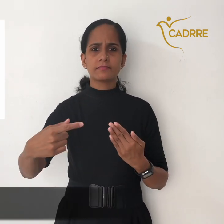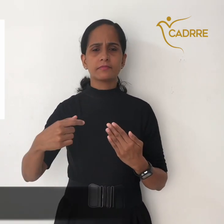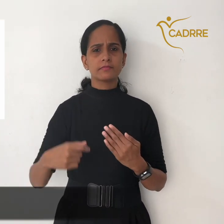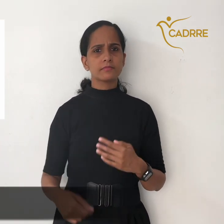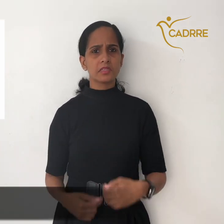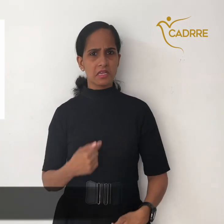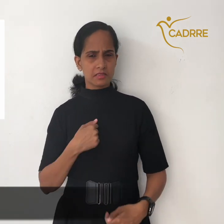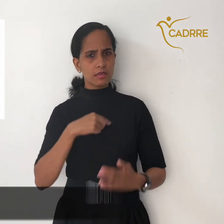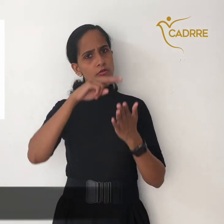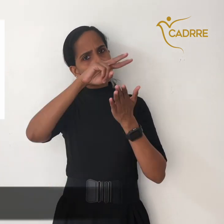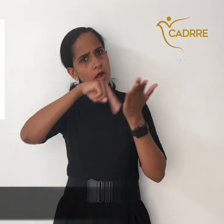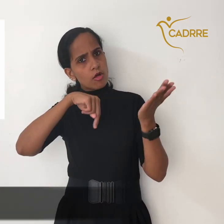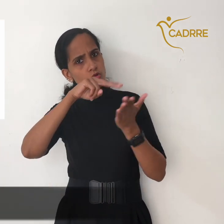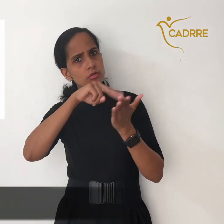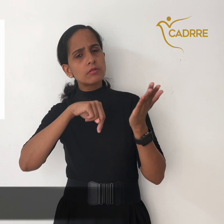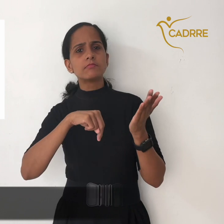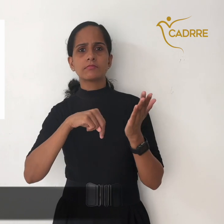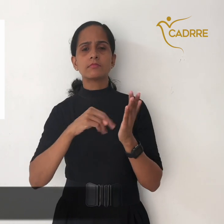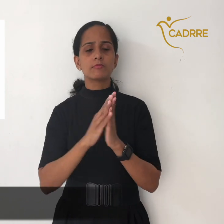Read, book, every day.